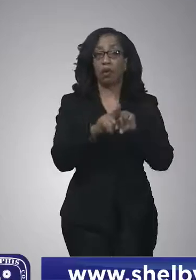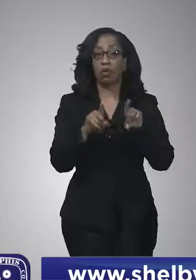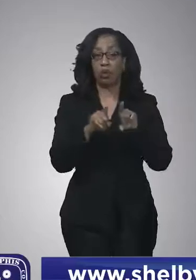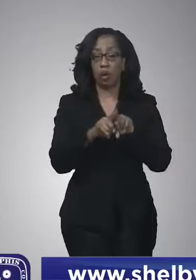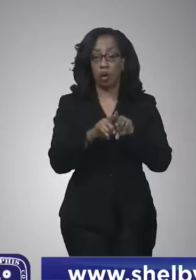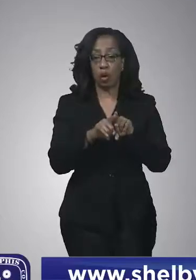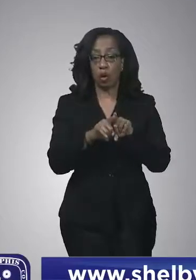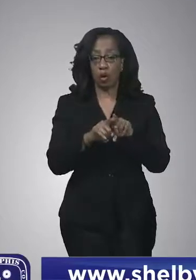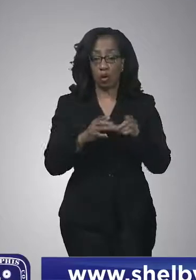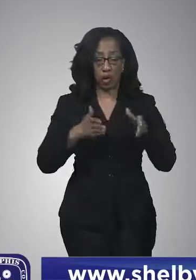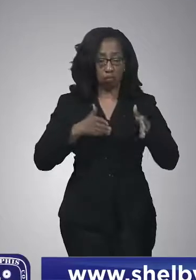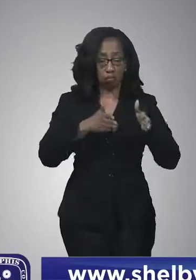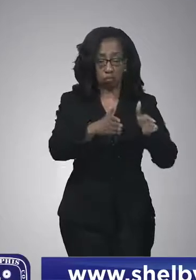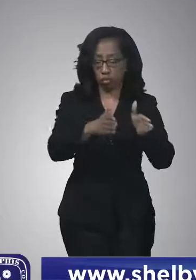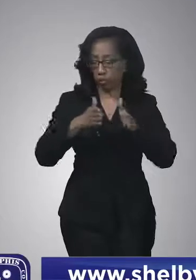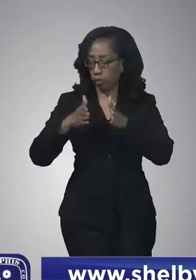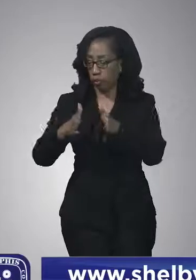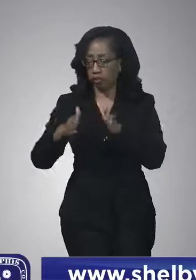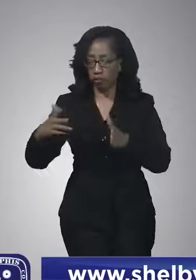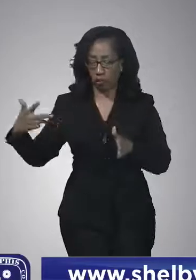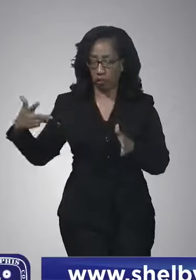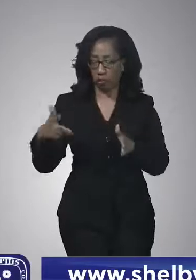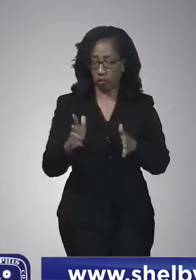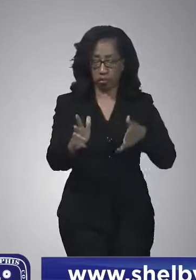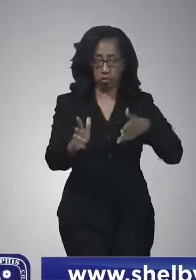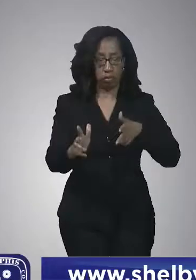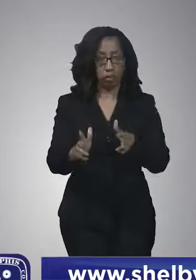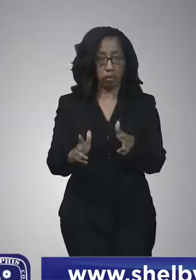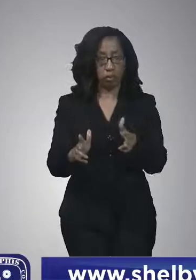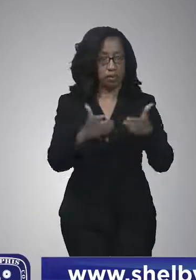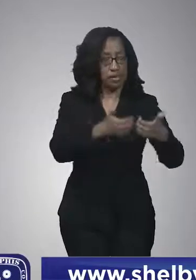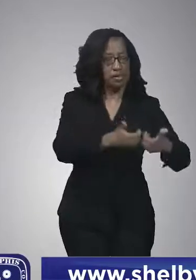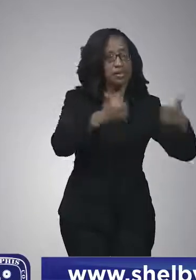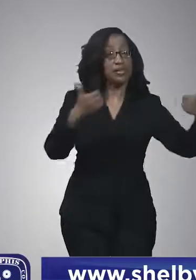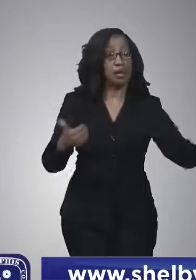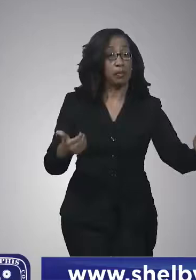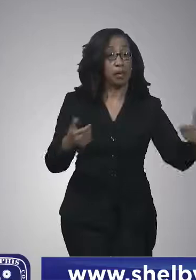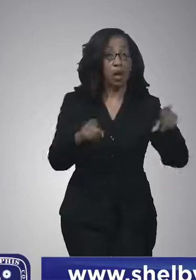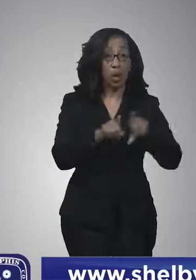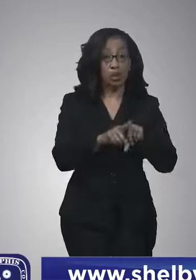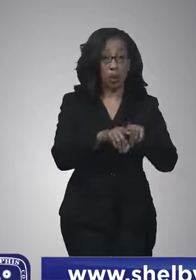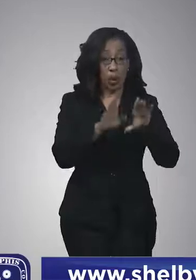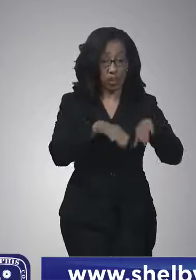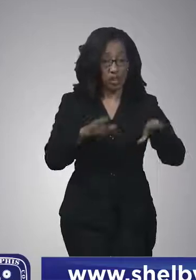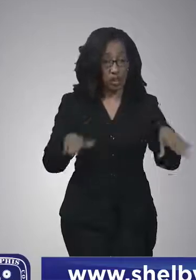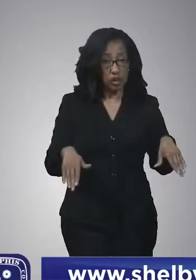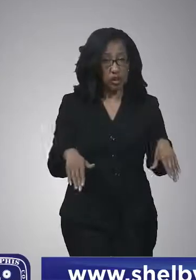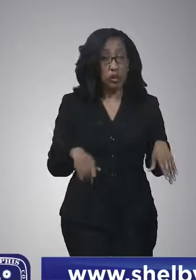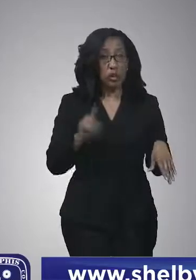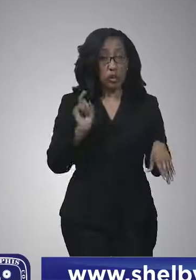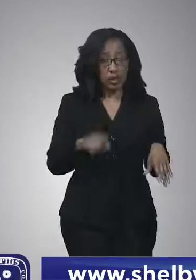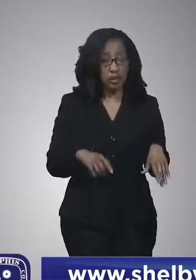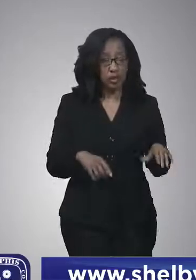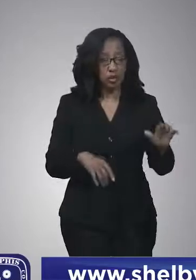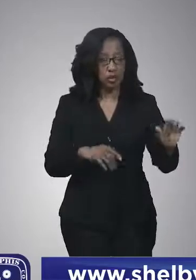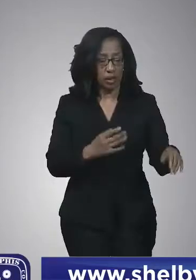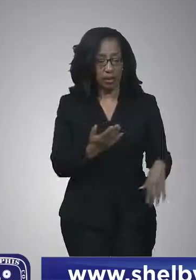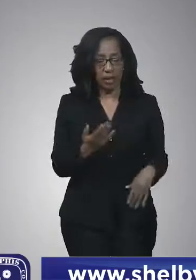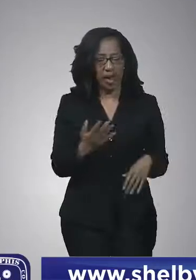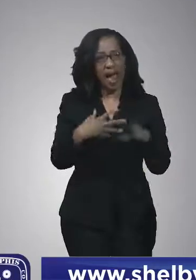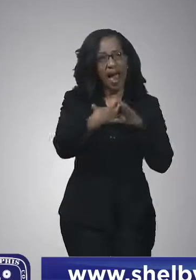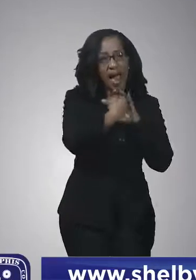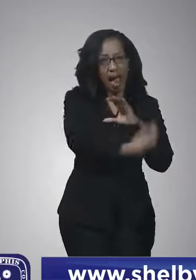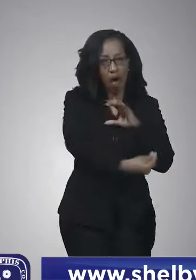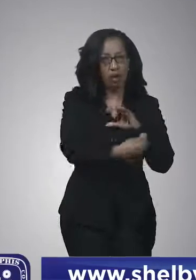lane and possibly take those kids out of the car and be able to hold them a little bit more effectively than we would have to do